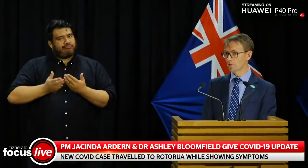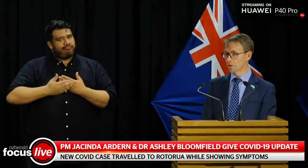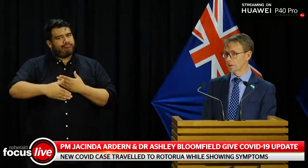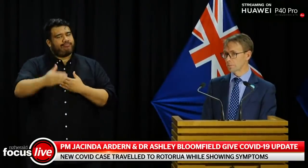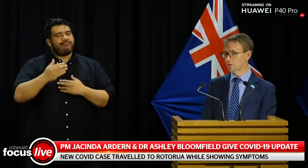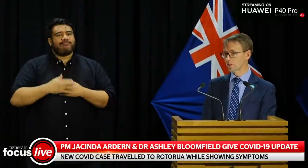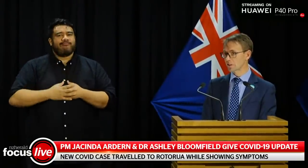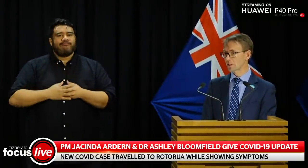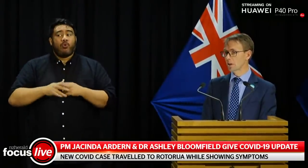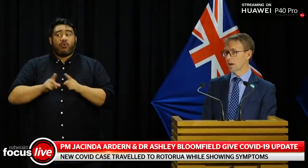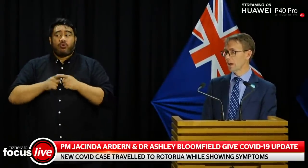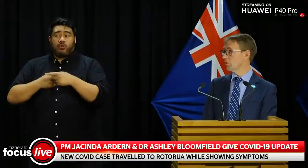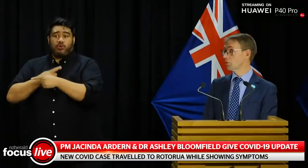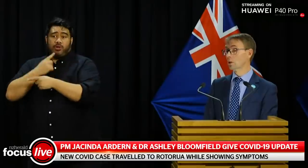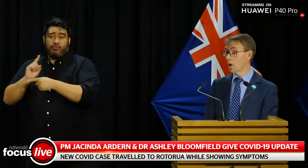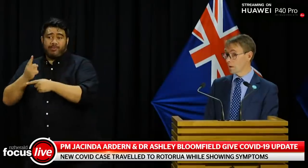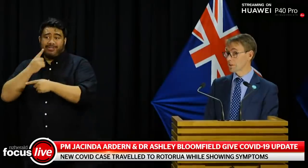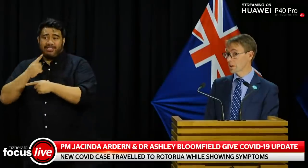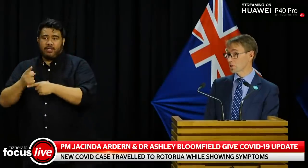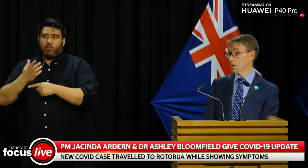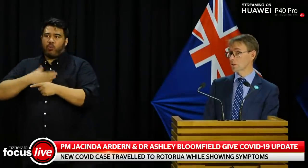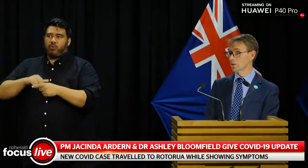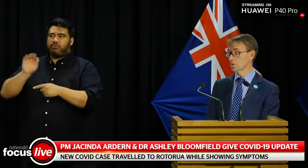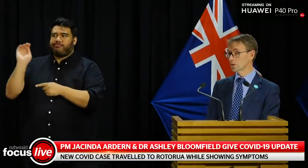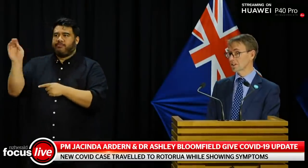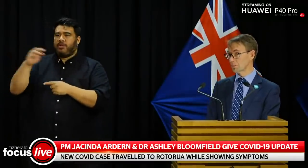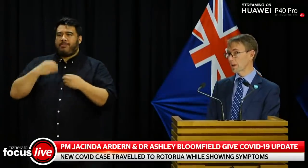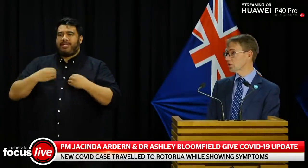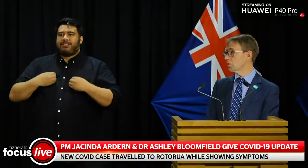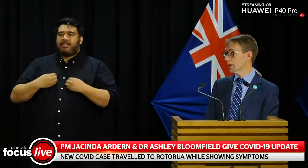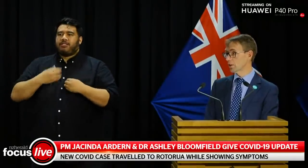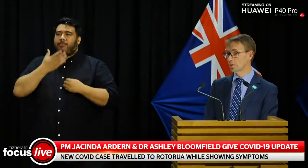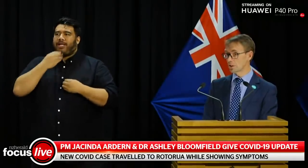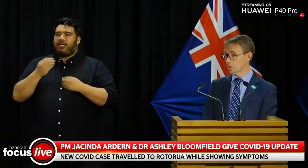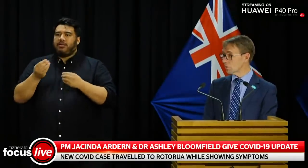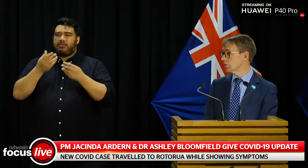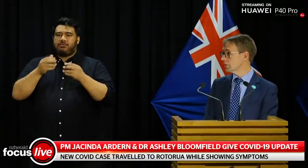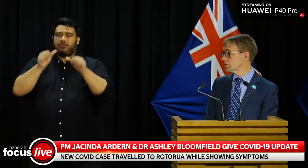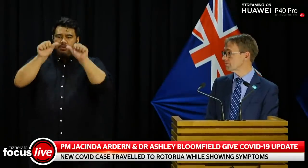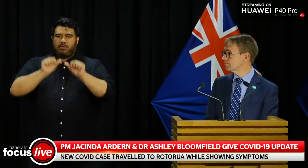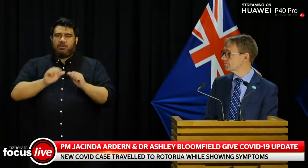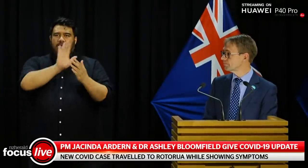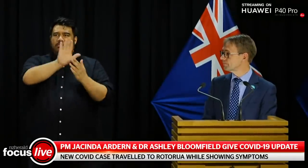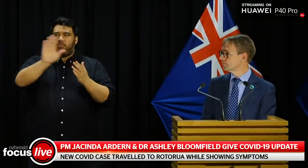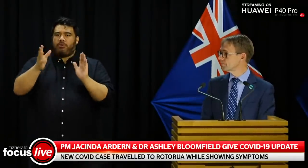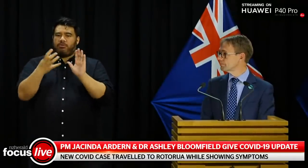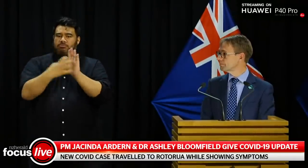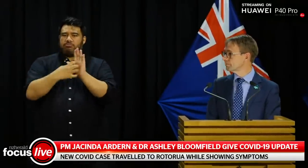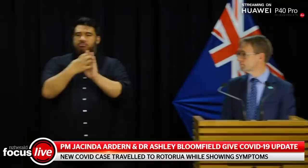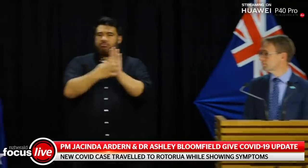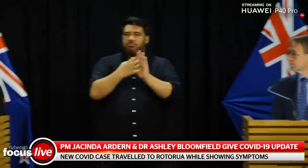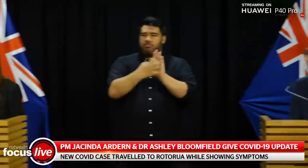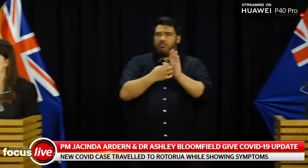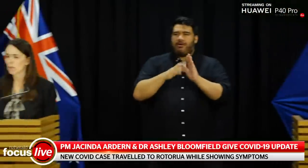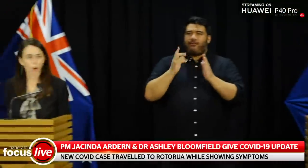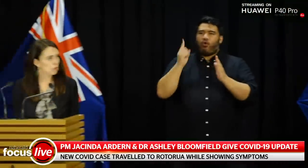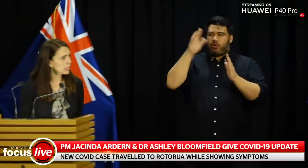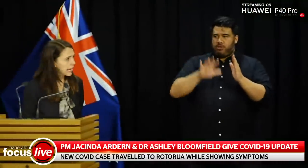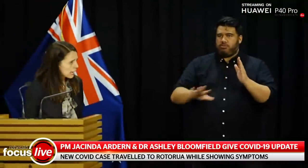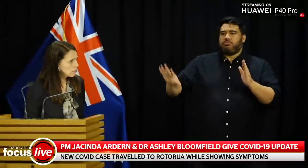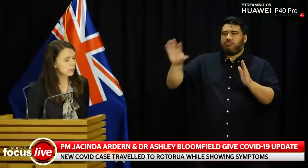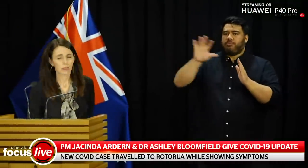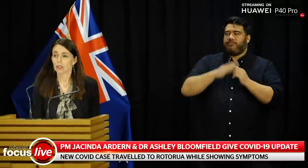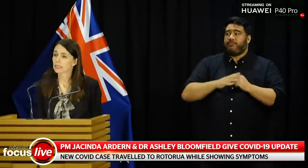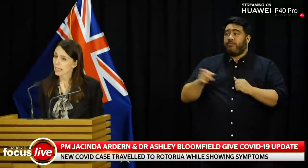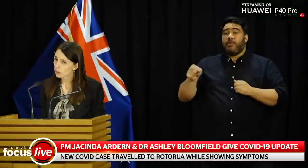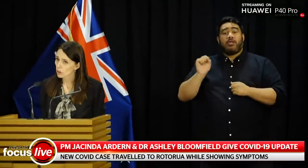we're also looking at businesses having a requirement actually to display a QR code in the Auckland region. So I'll give another update on